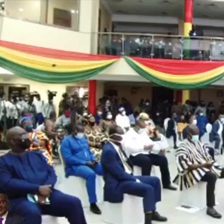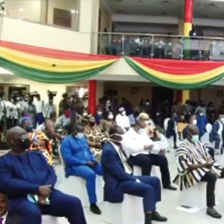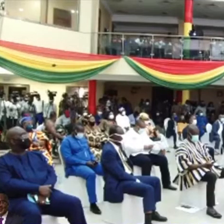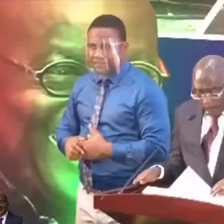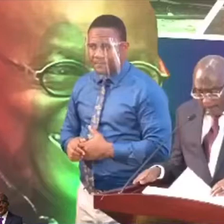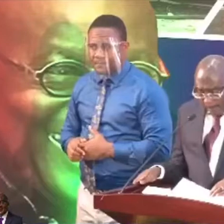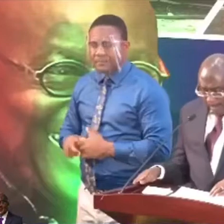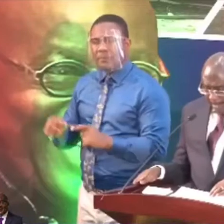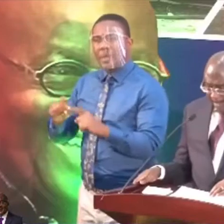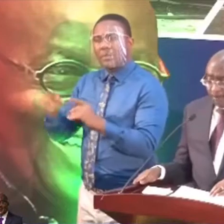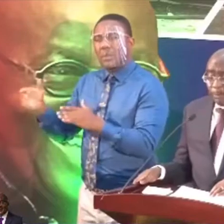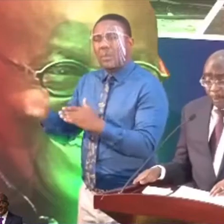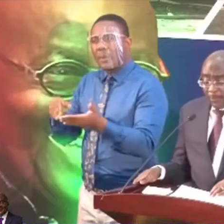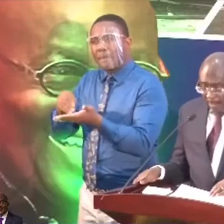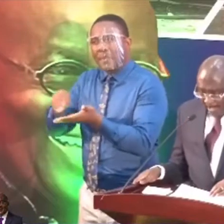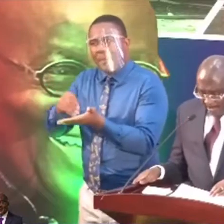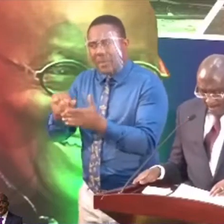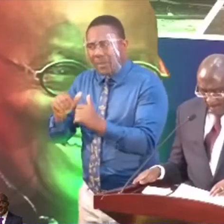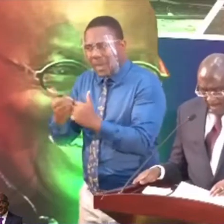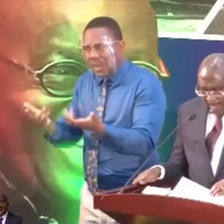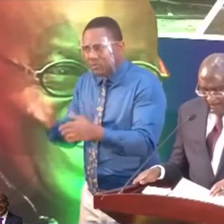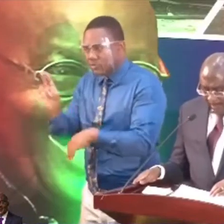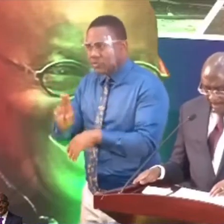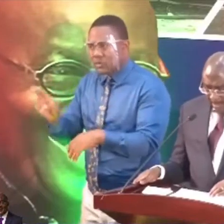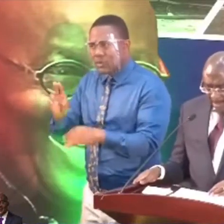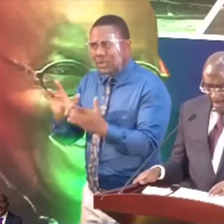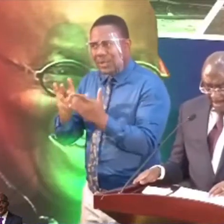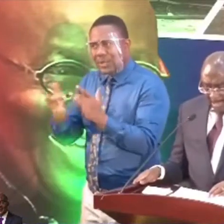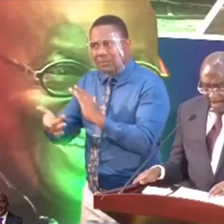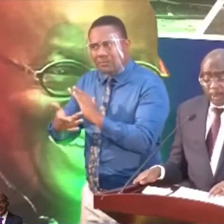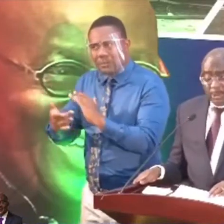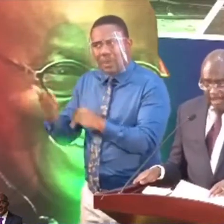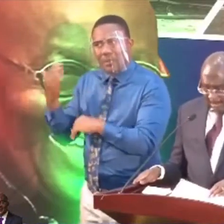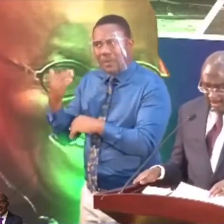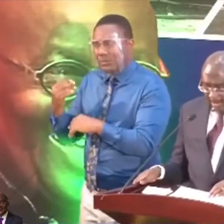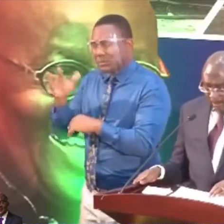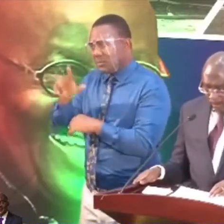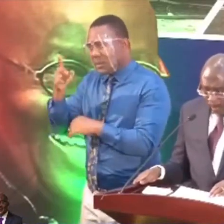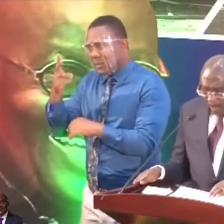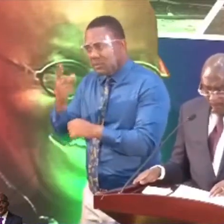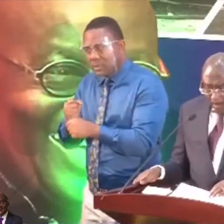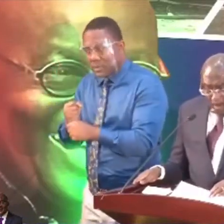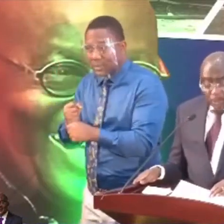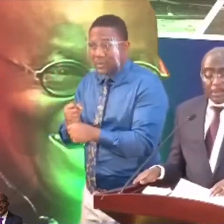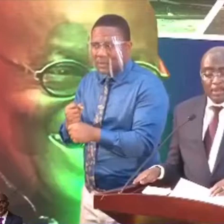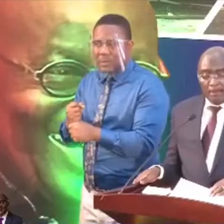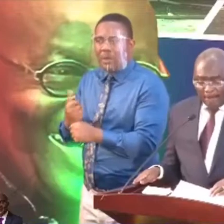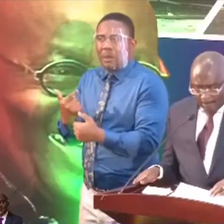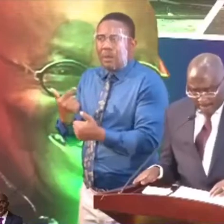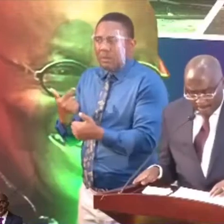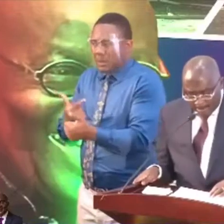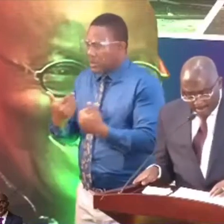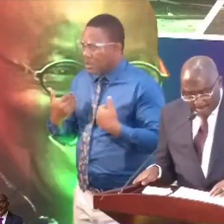has been put in place over the last 3.5 years, Ghana today has one of the most